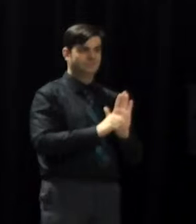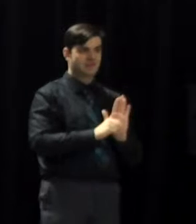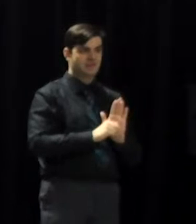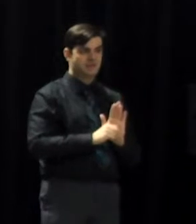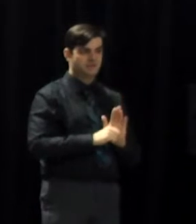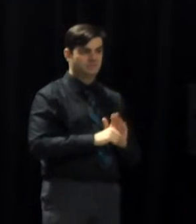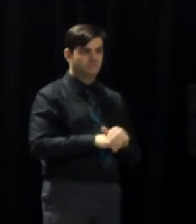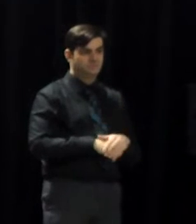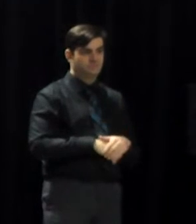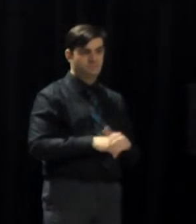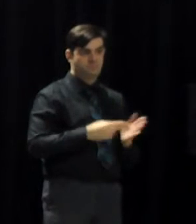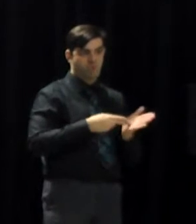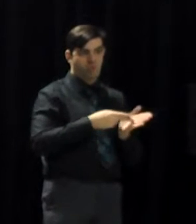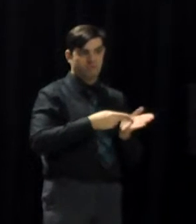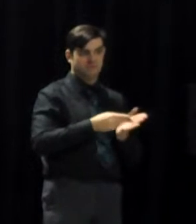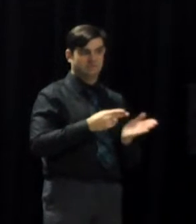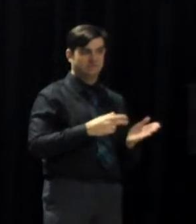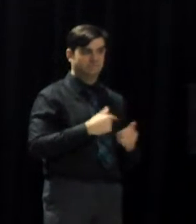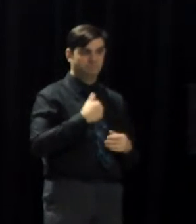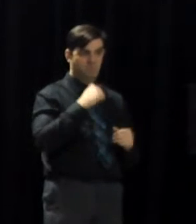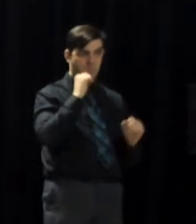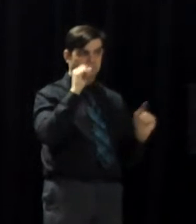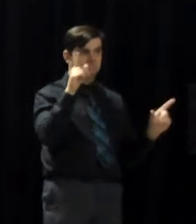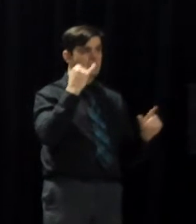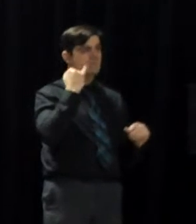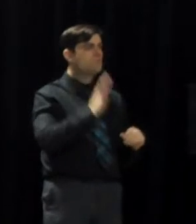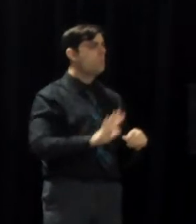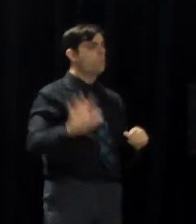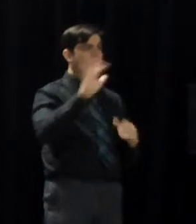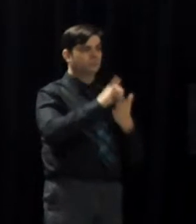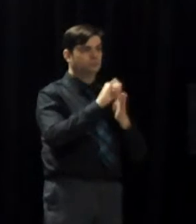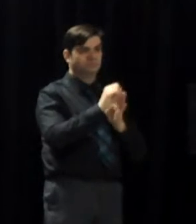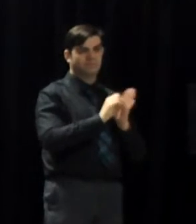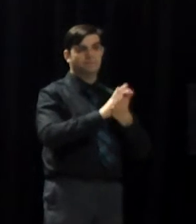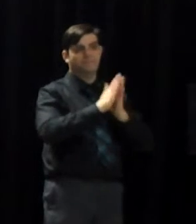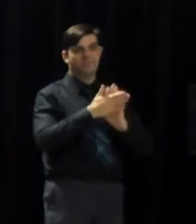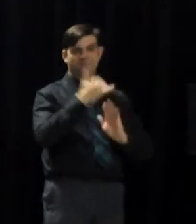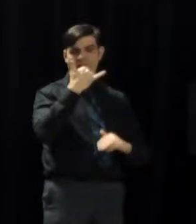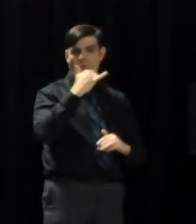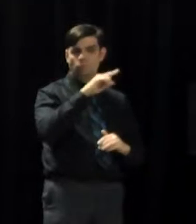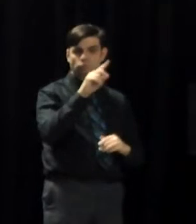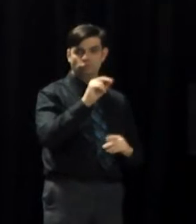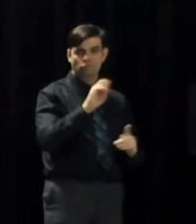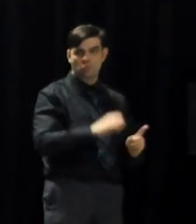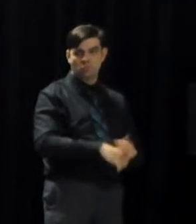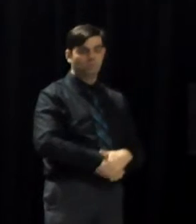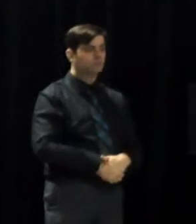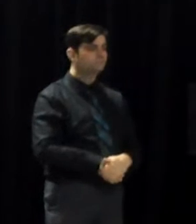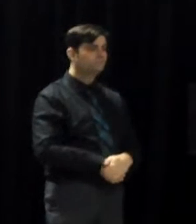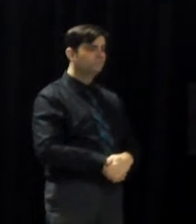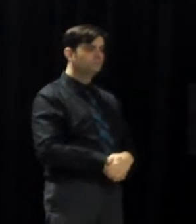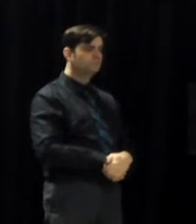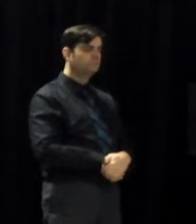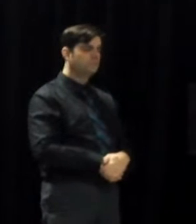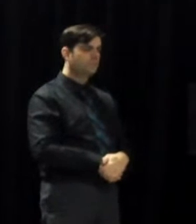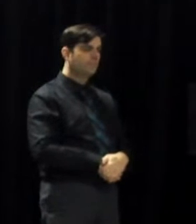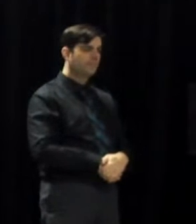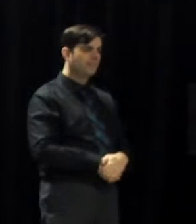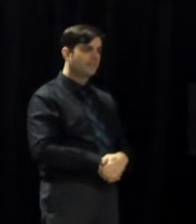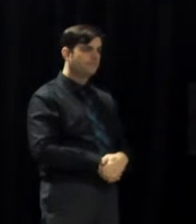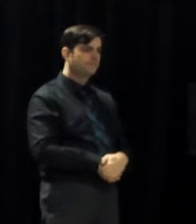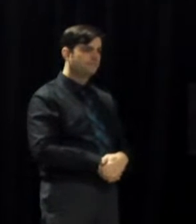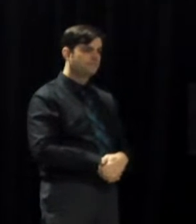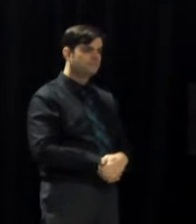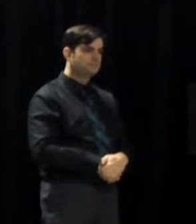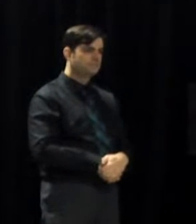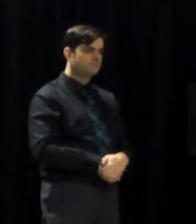me. I would be very surprised with communities hitting red zones anytime soon based off of where we